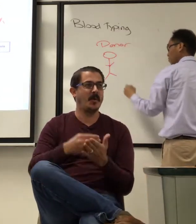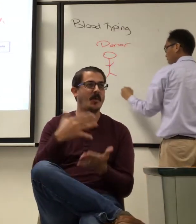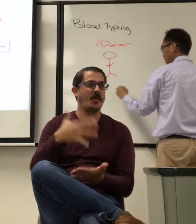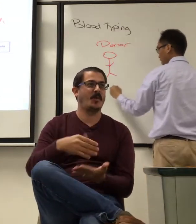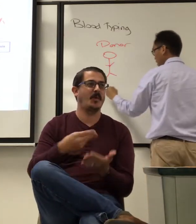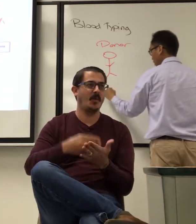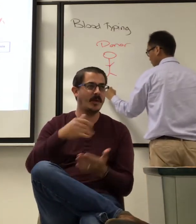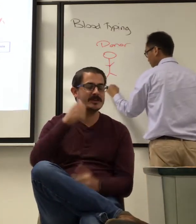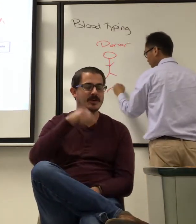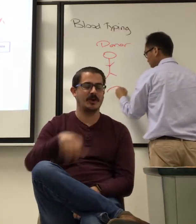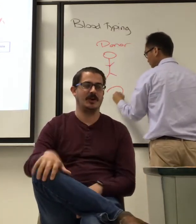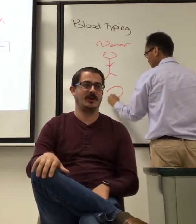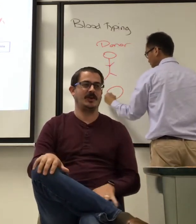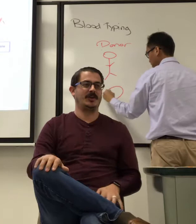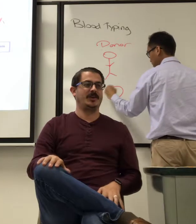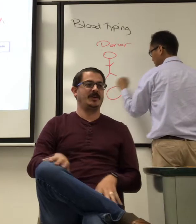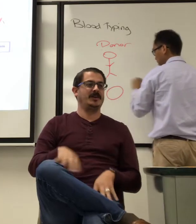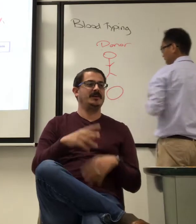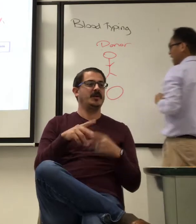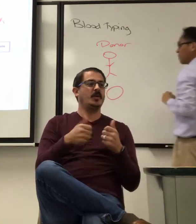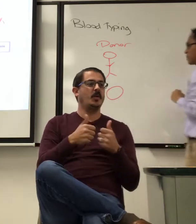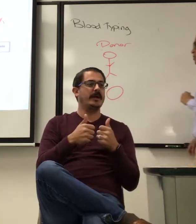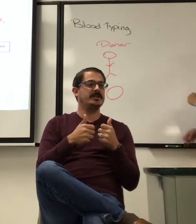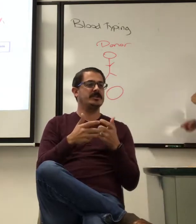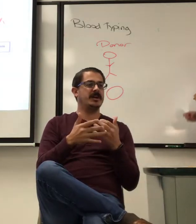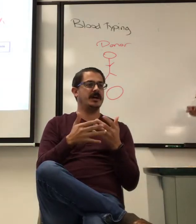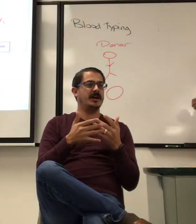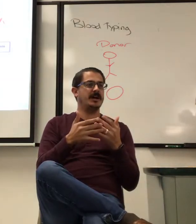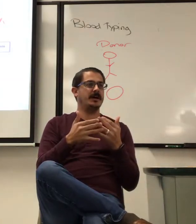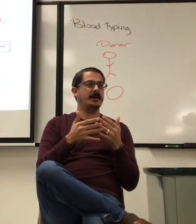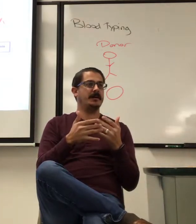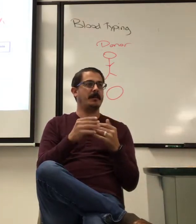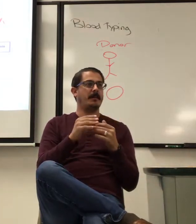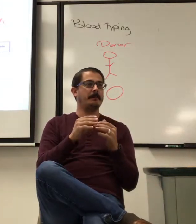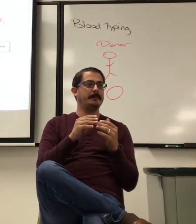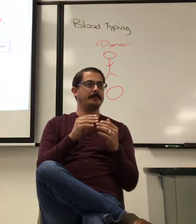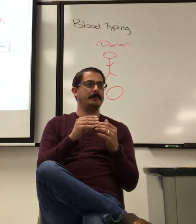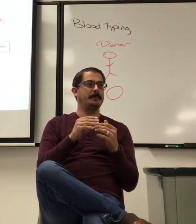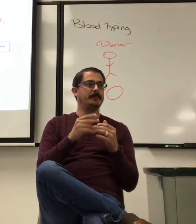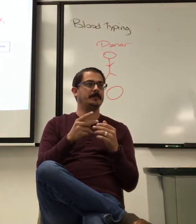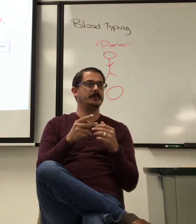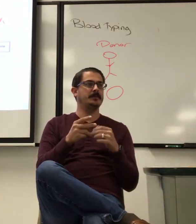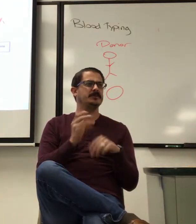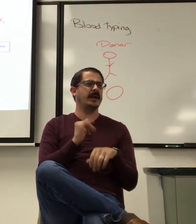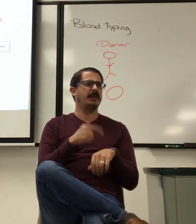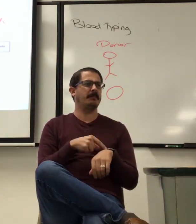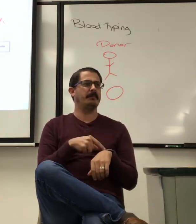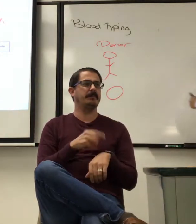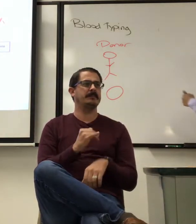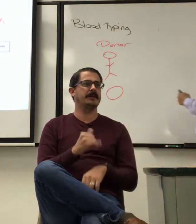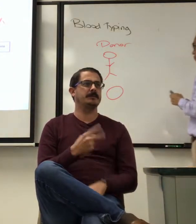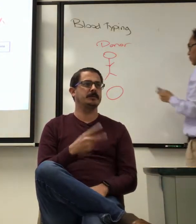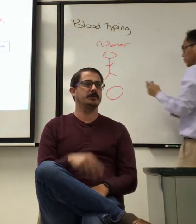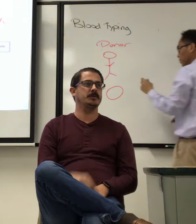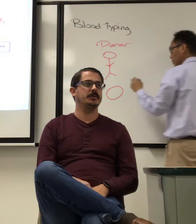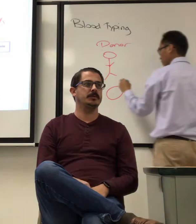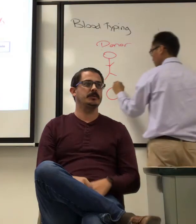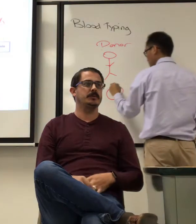and they draw the red blood cells as having these surface antigens on them, these little